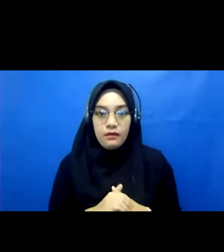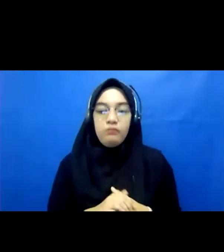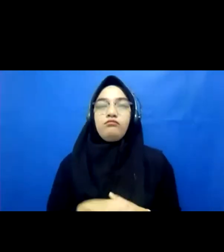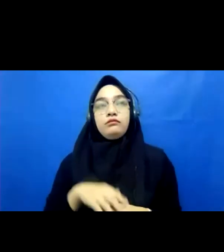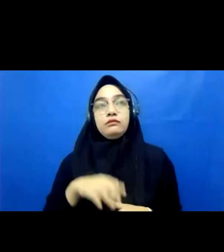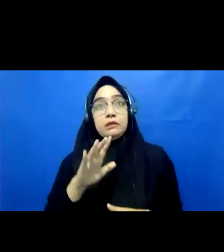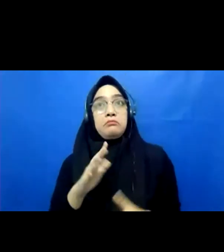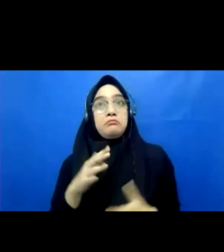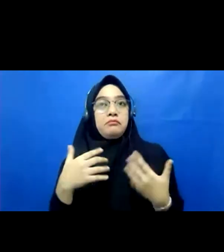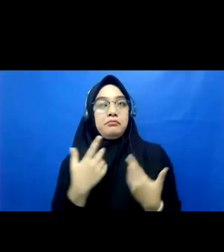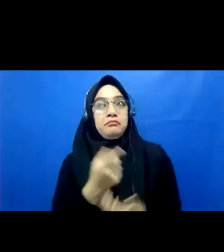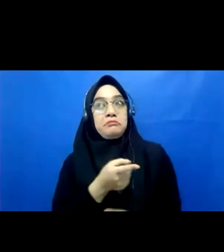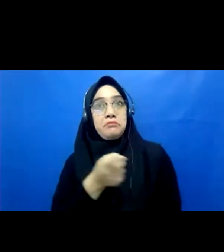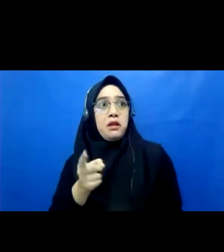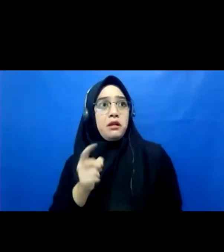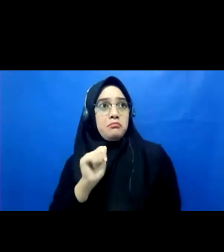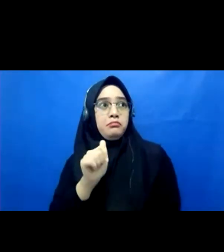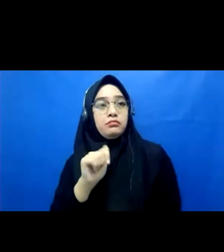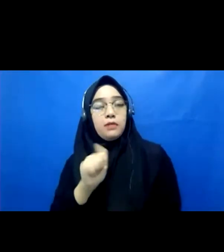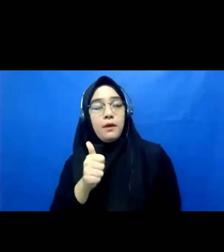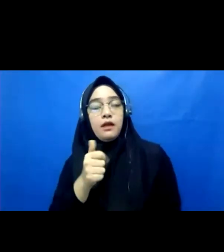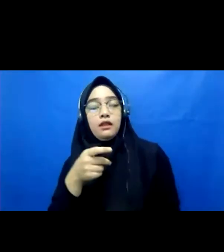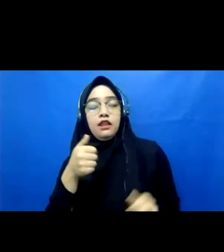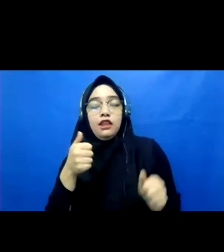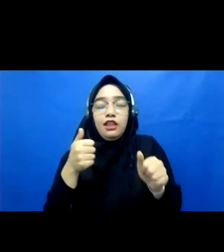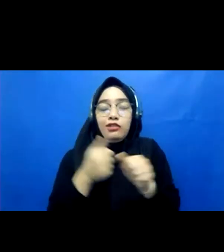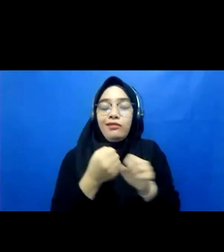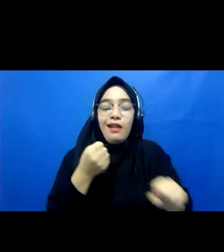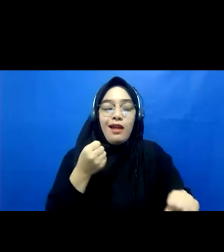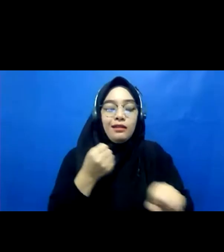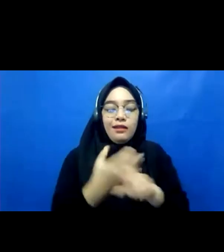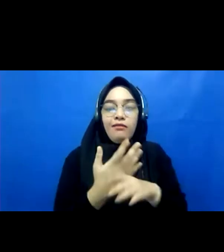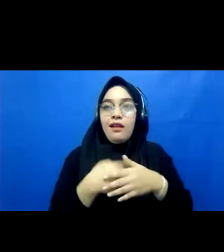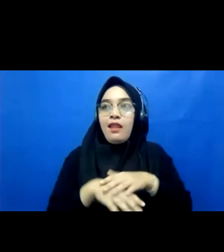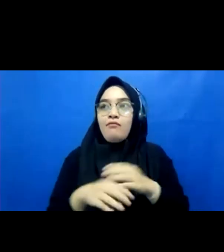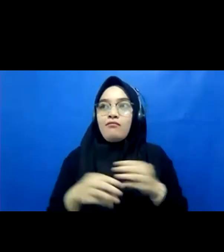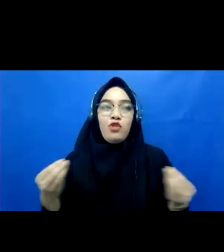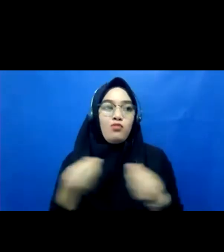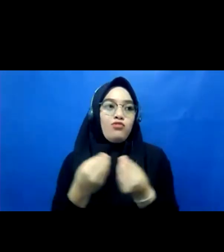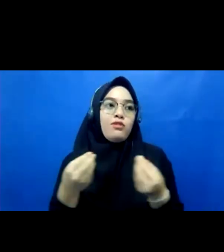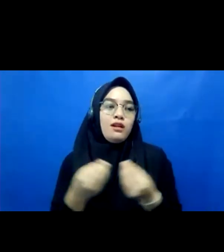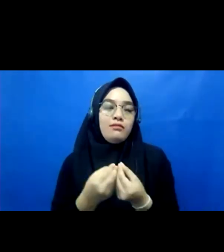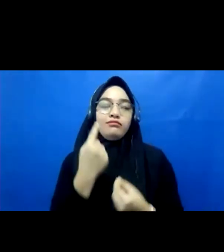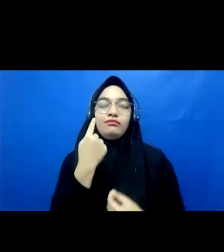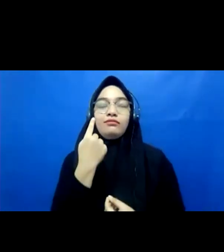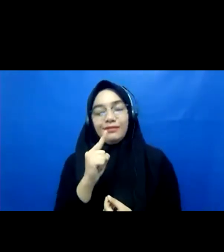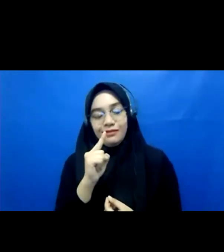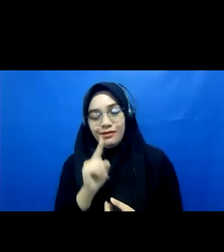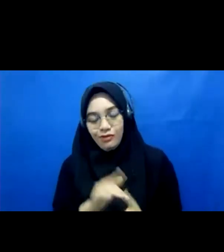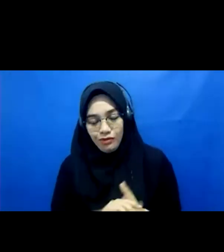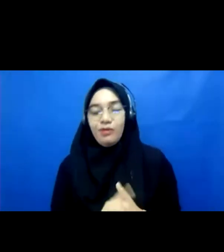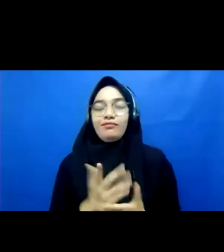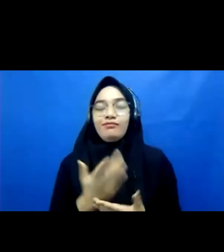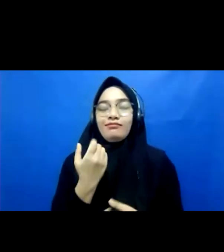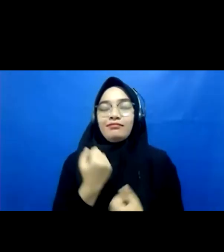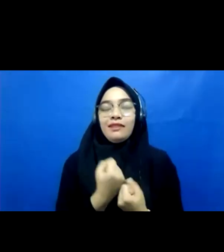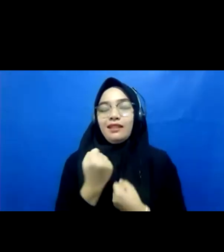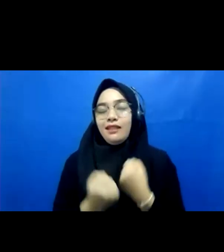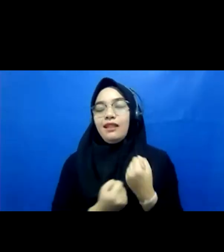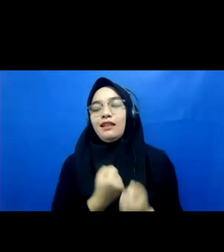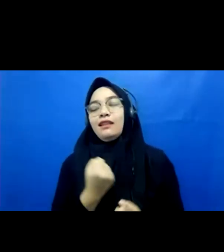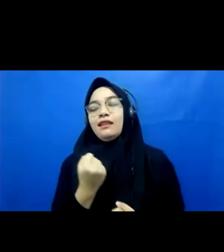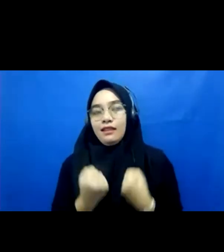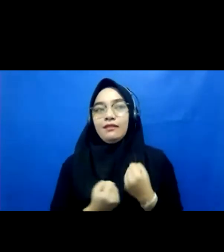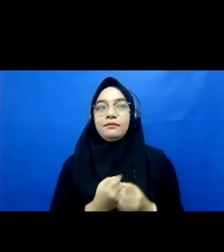the program where we run back here at Epic Art Center. That's all we have from Cambodia. Thank you. Thank you very